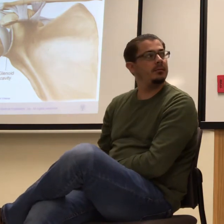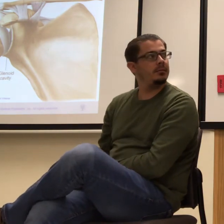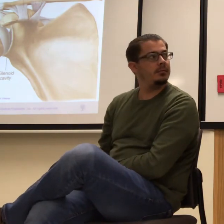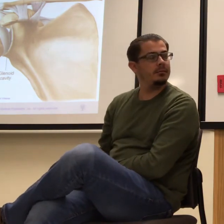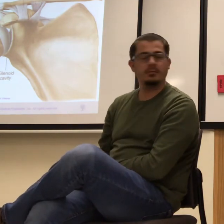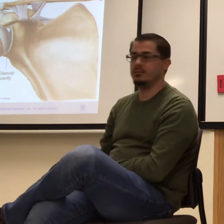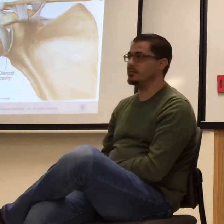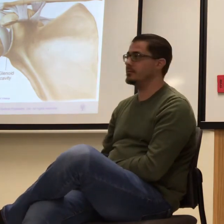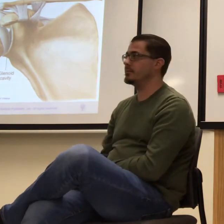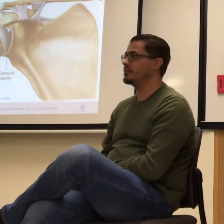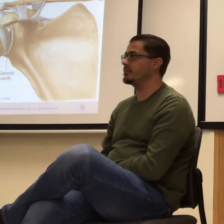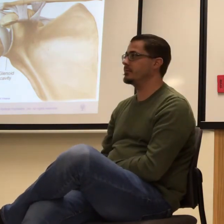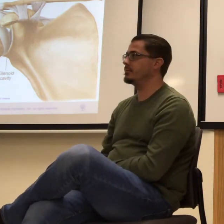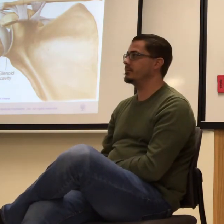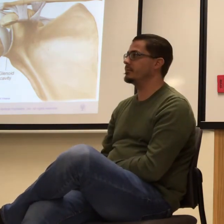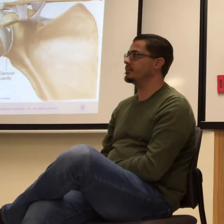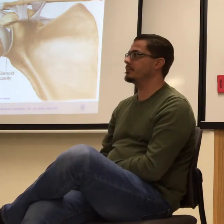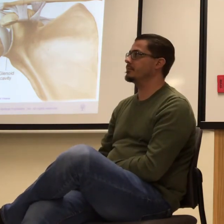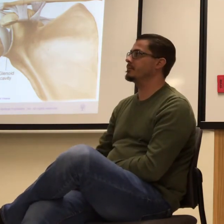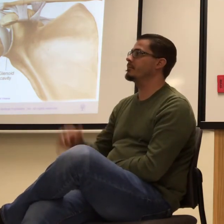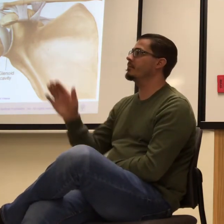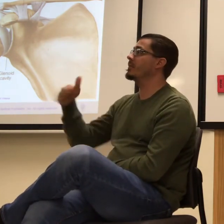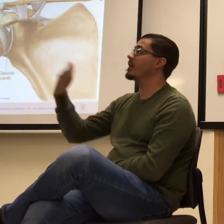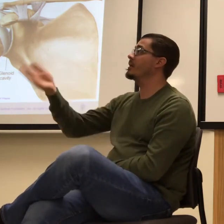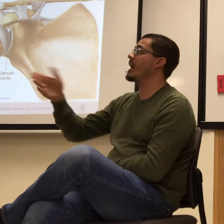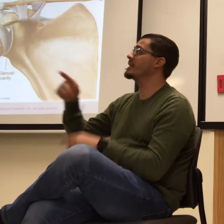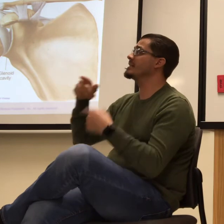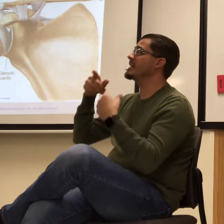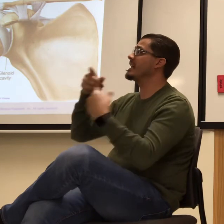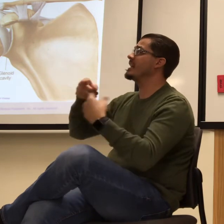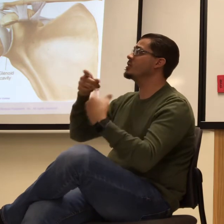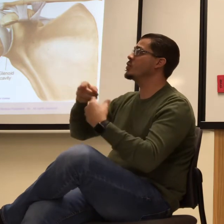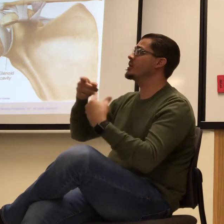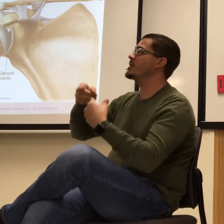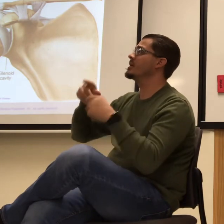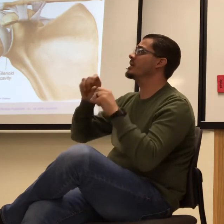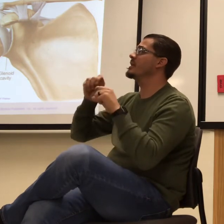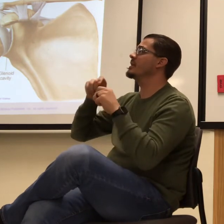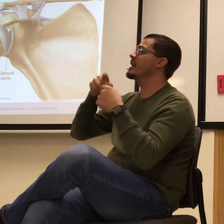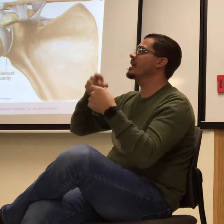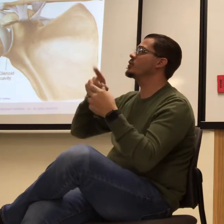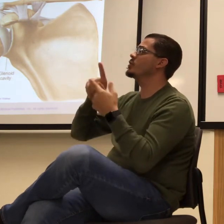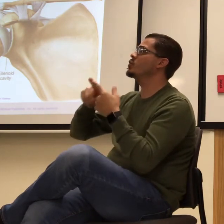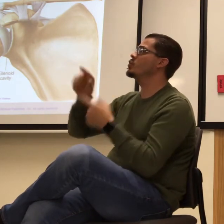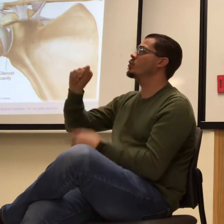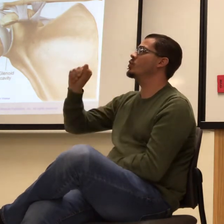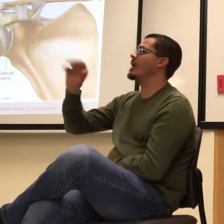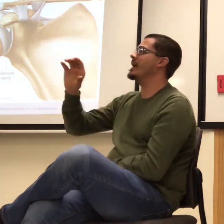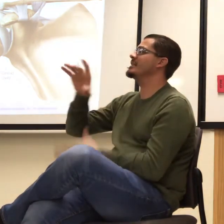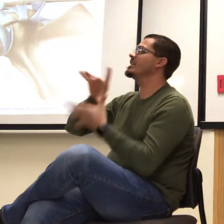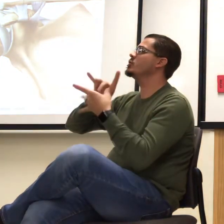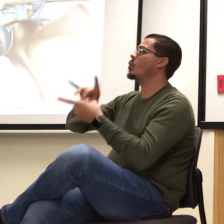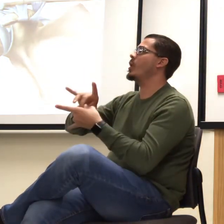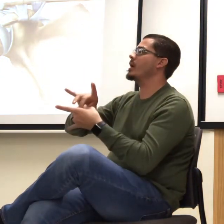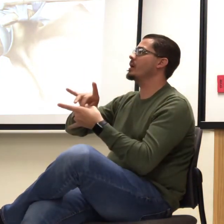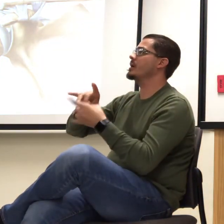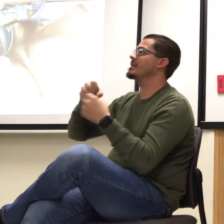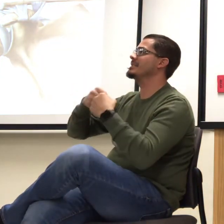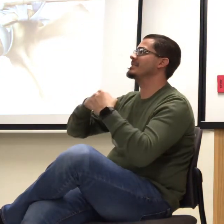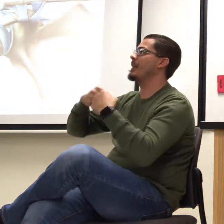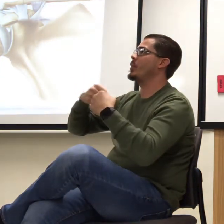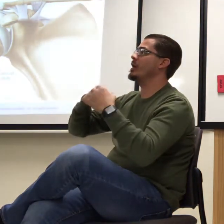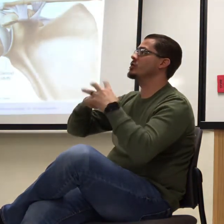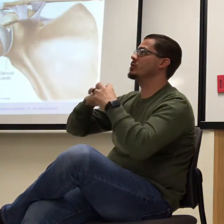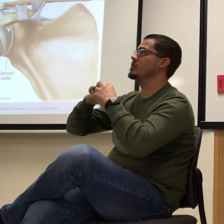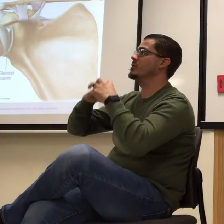All right, so the next injury is injury to the AC joint. It's called the AC joint separation.